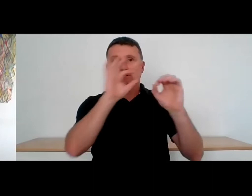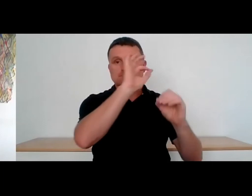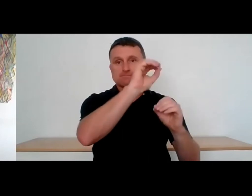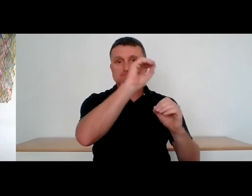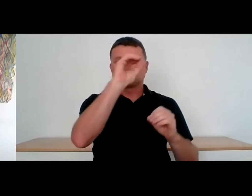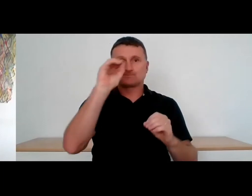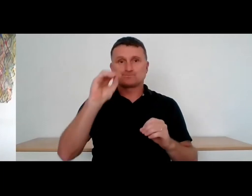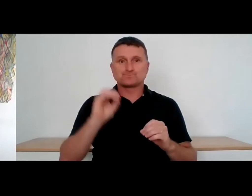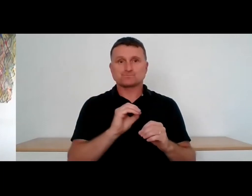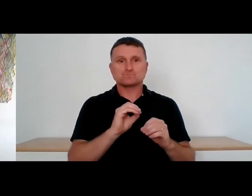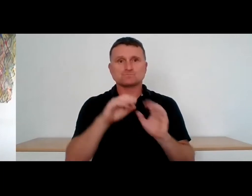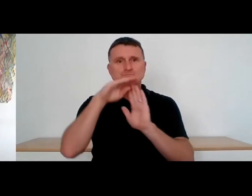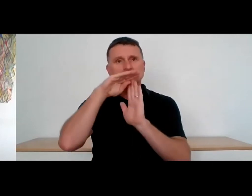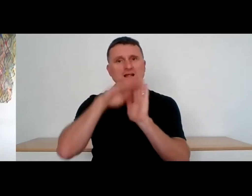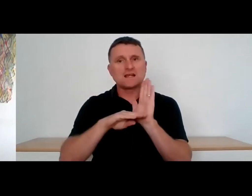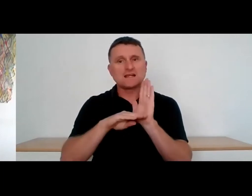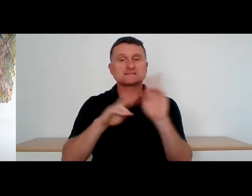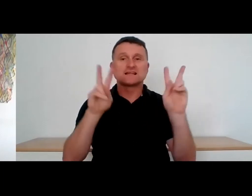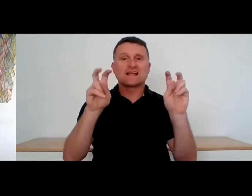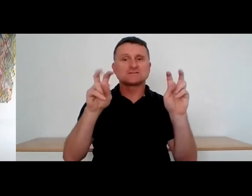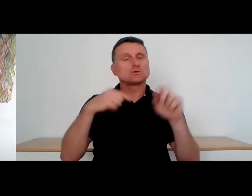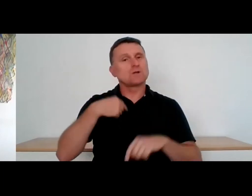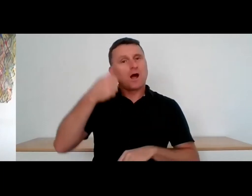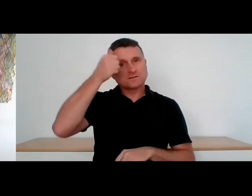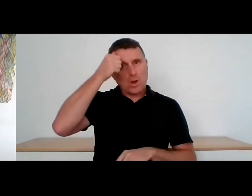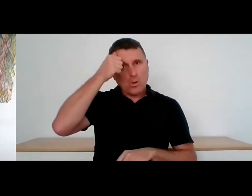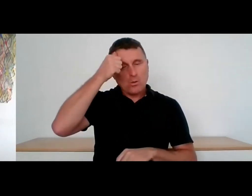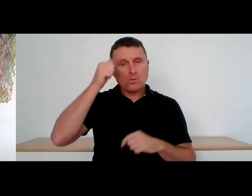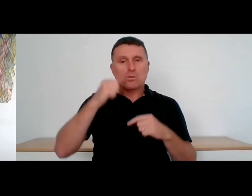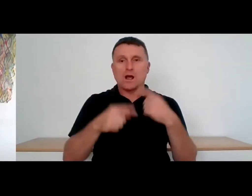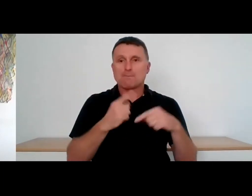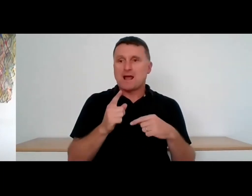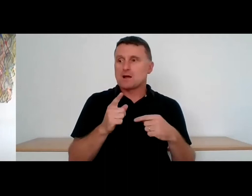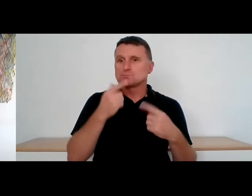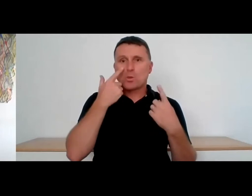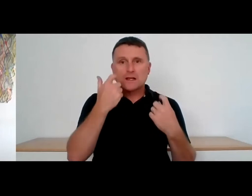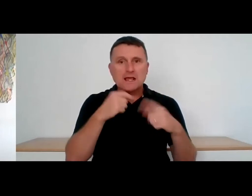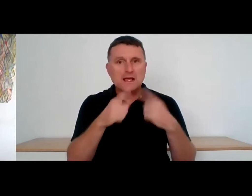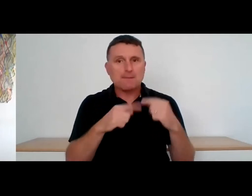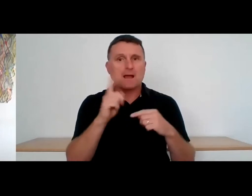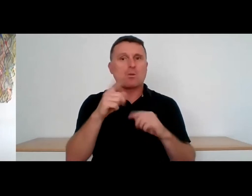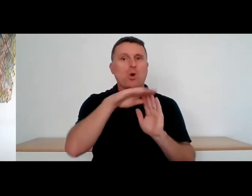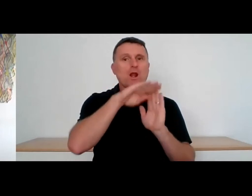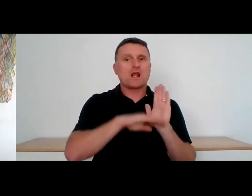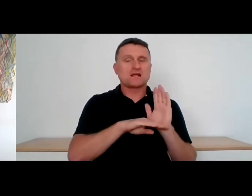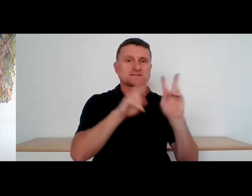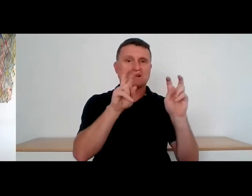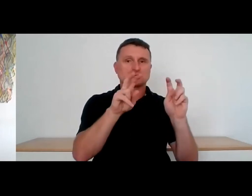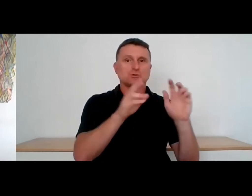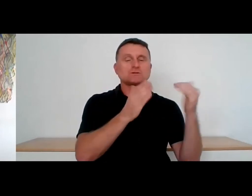You'd list the issues and problems you know about, care about, think might exist. That's our stage 1.